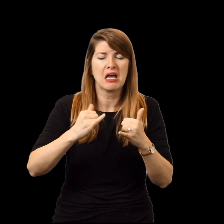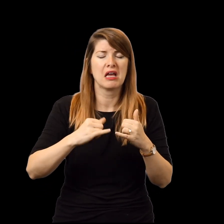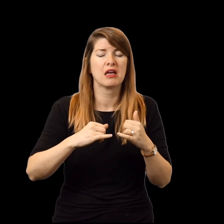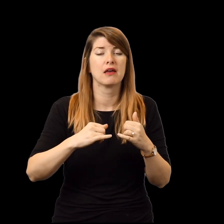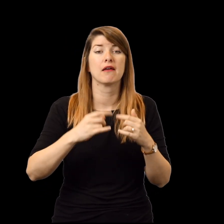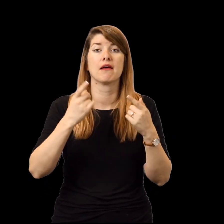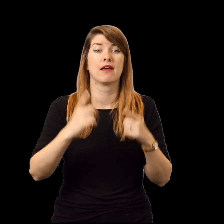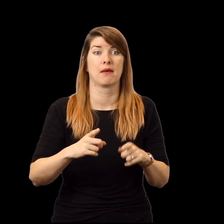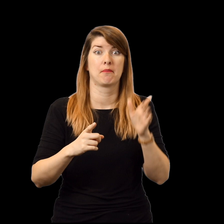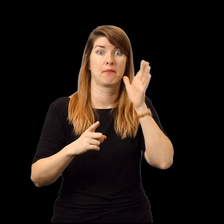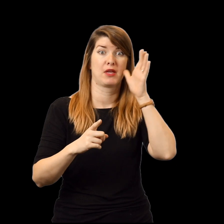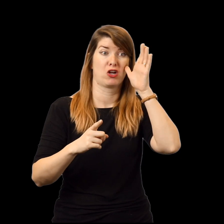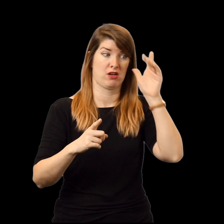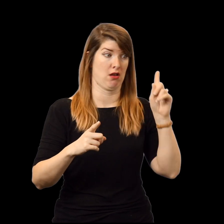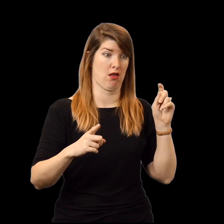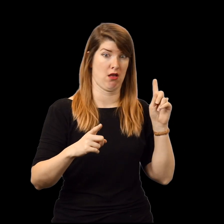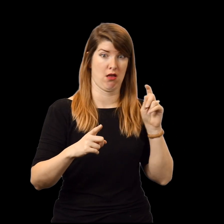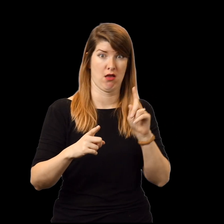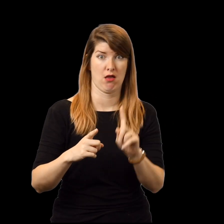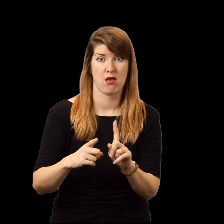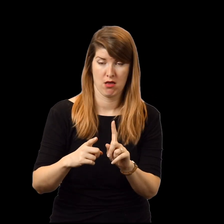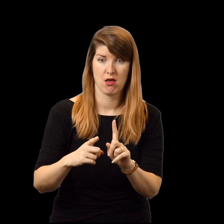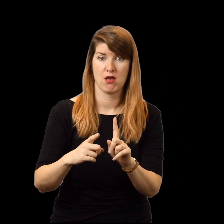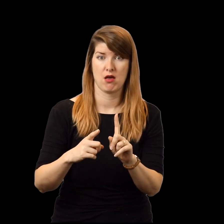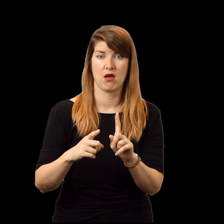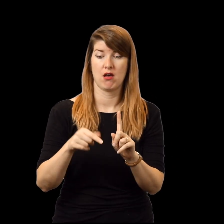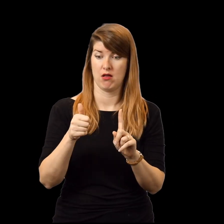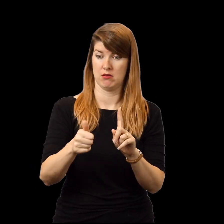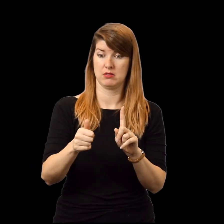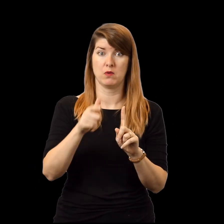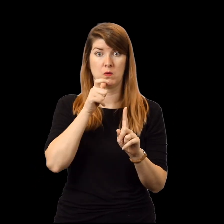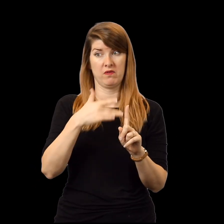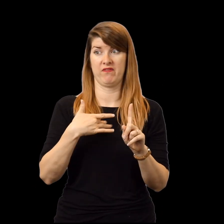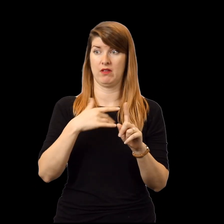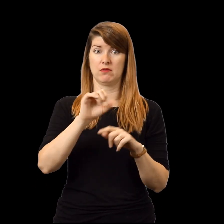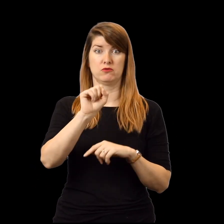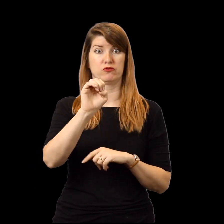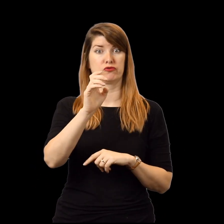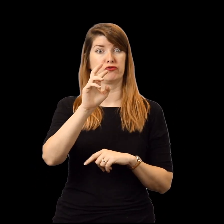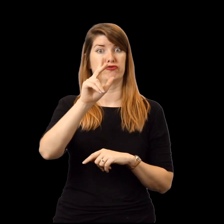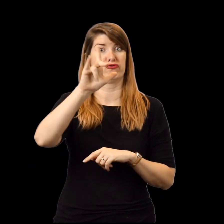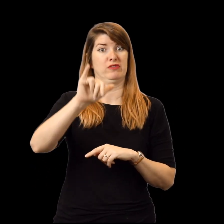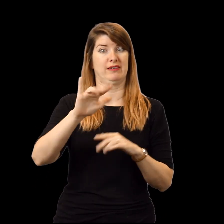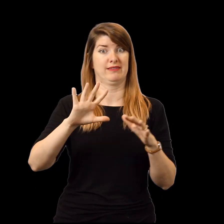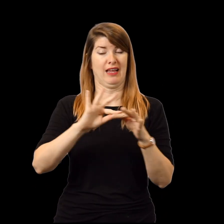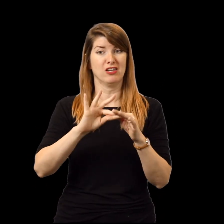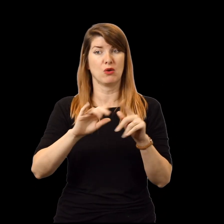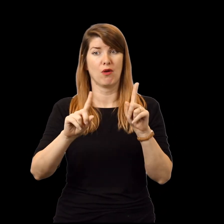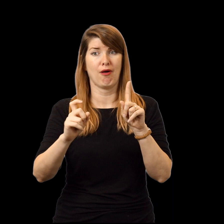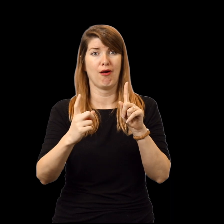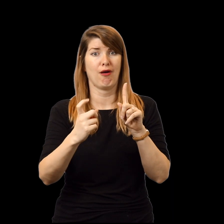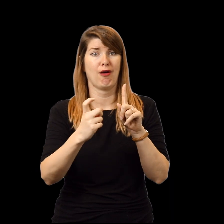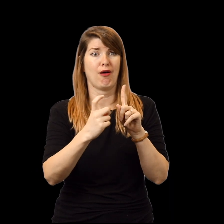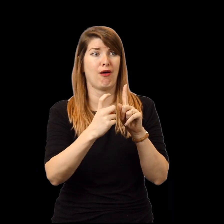The parent would come back into the room, and a child who was securely attached